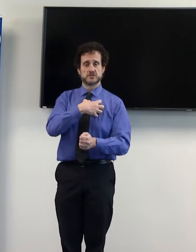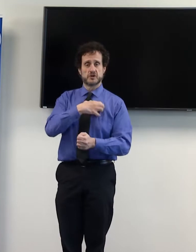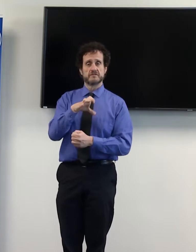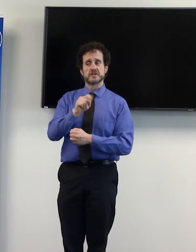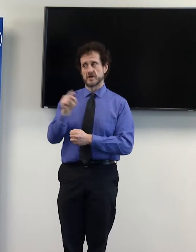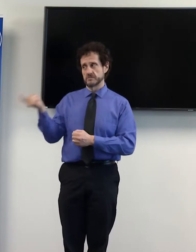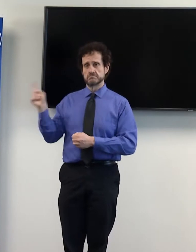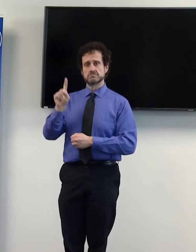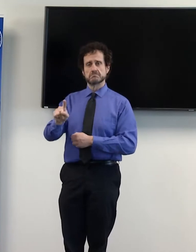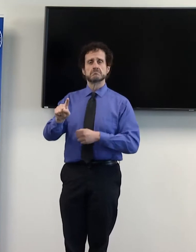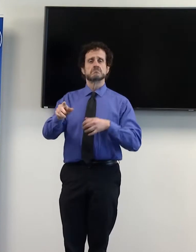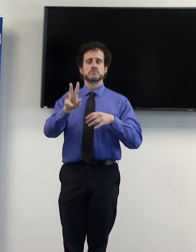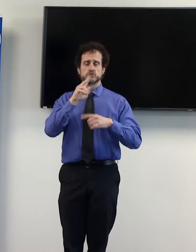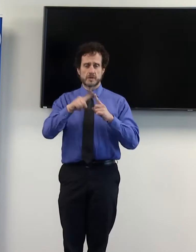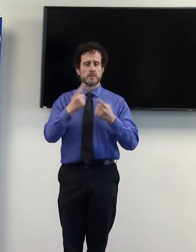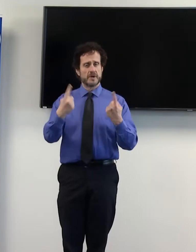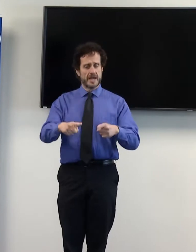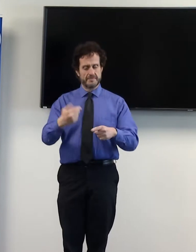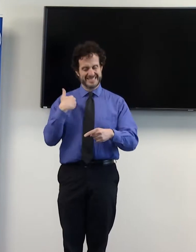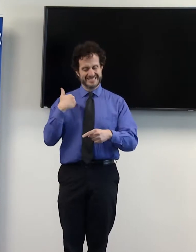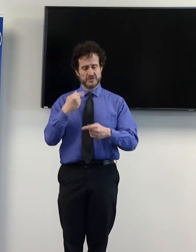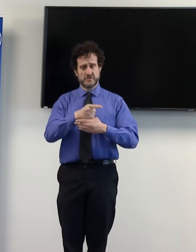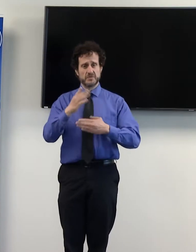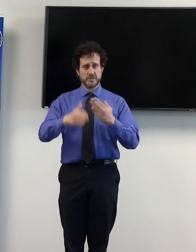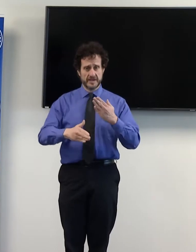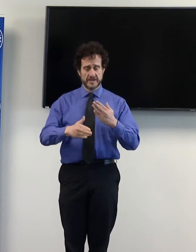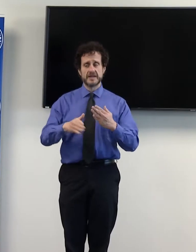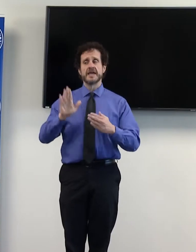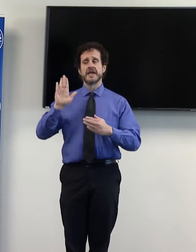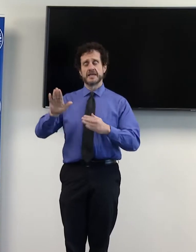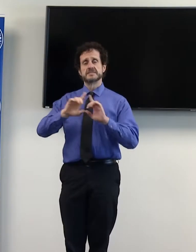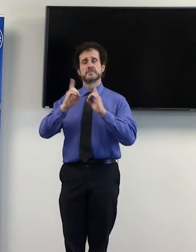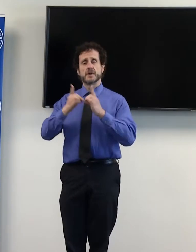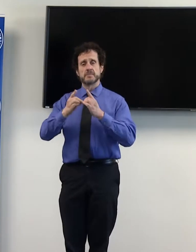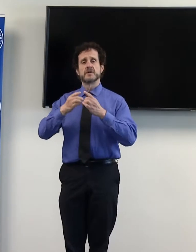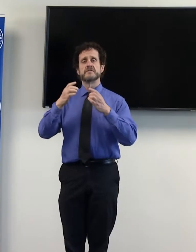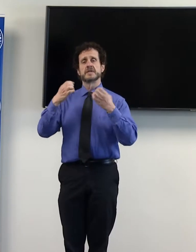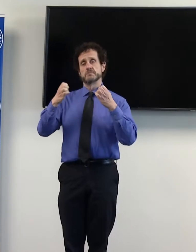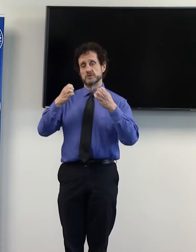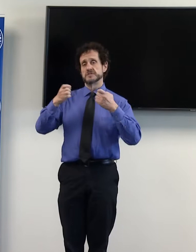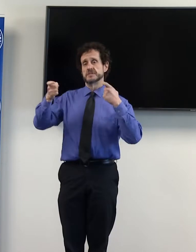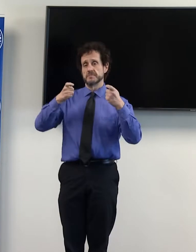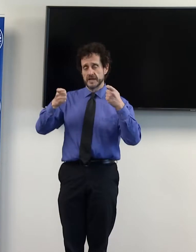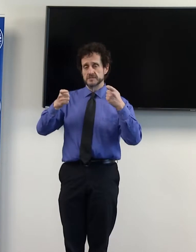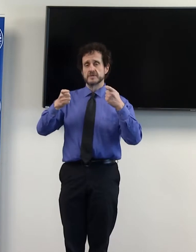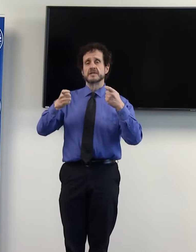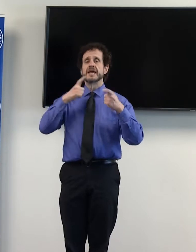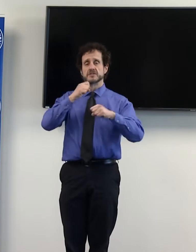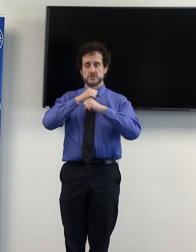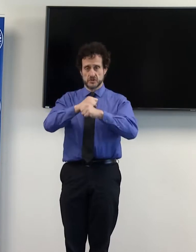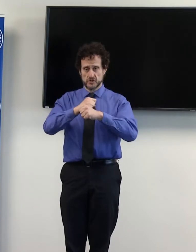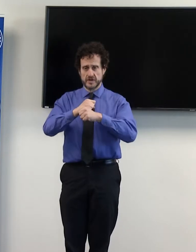what he and our Department of Emergency Management and Regional Security have done as the unrest has continued.